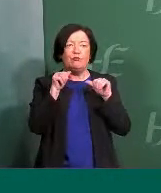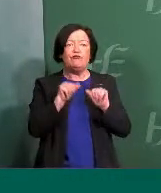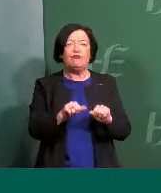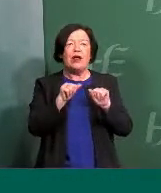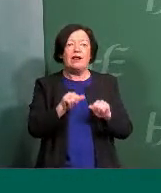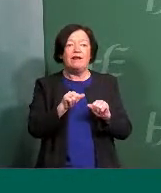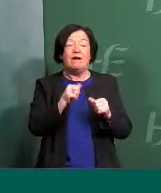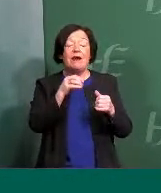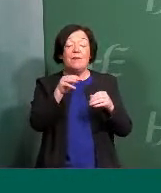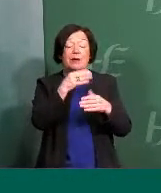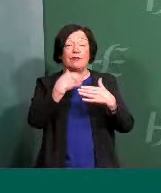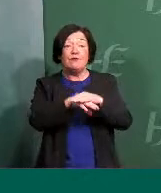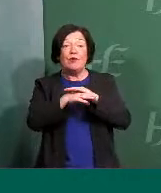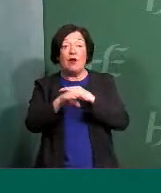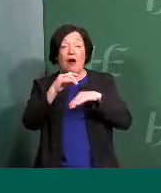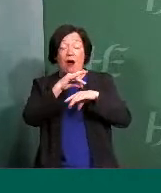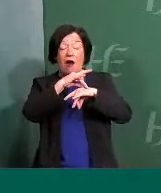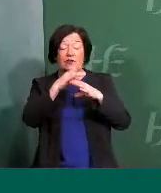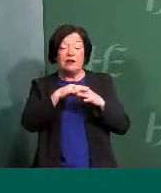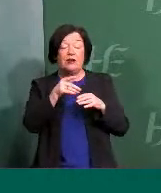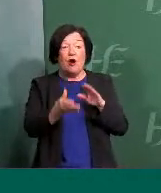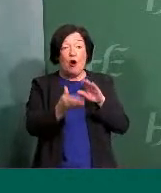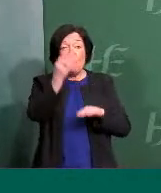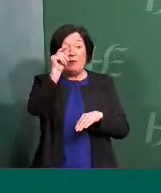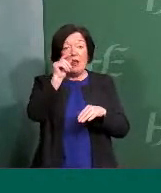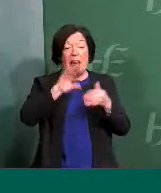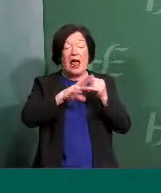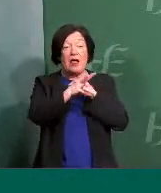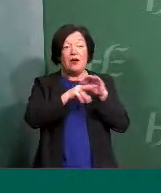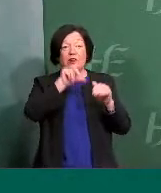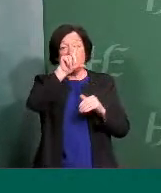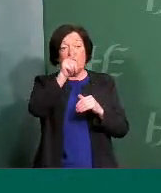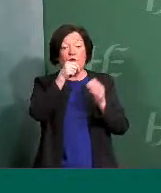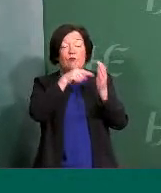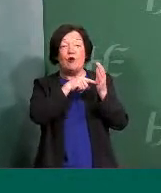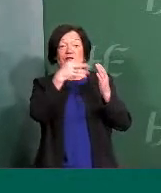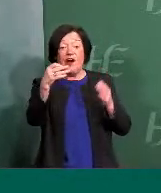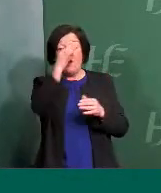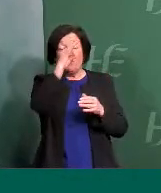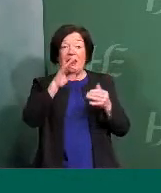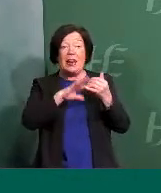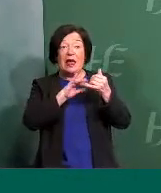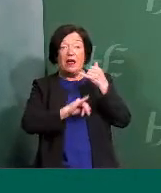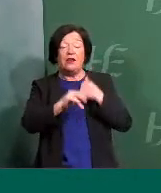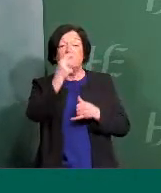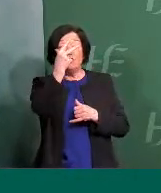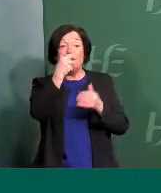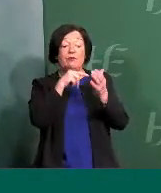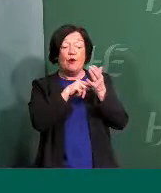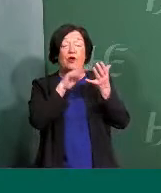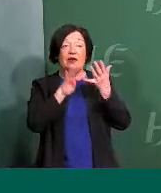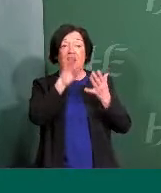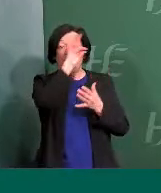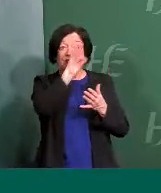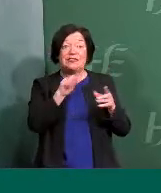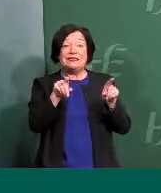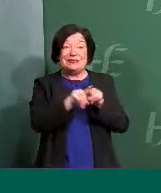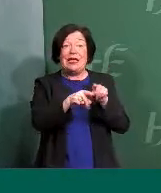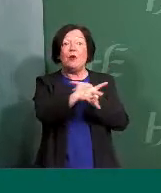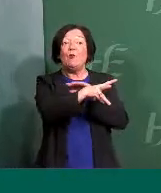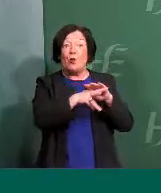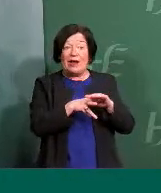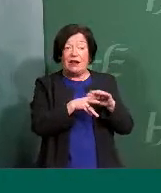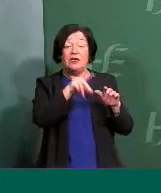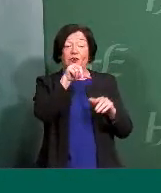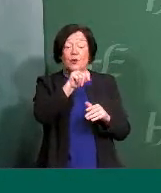terms of admissions, only up slightly on last week, up 21.1% on last year, and up 3.9% on the same week